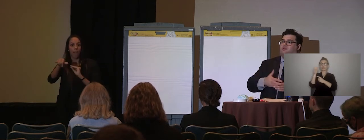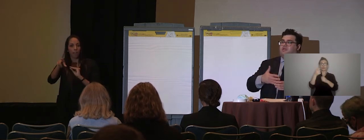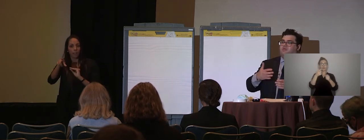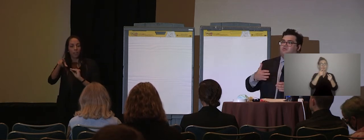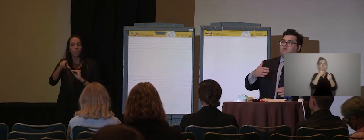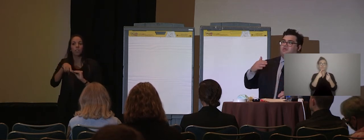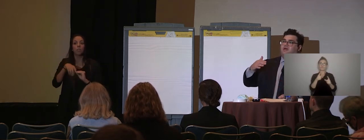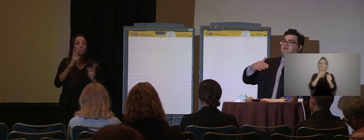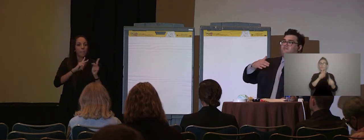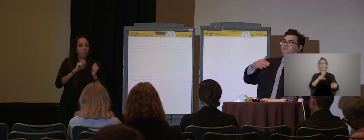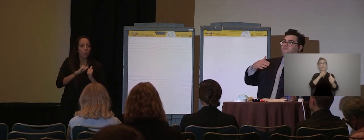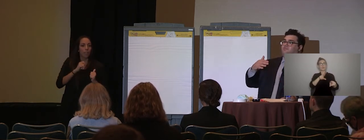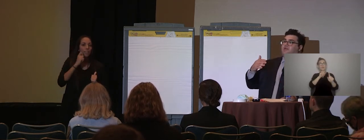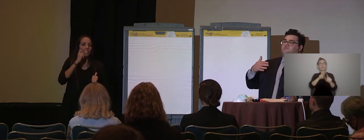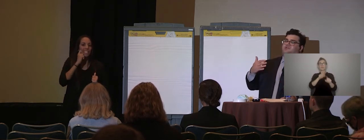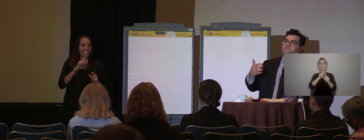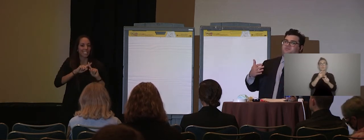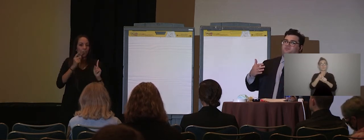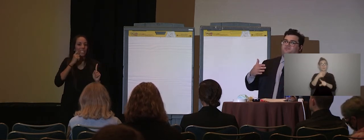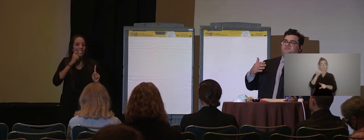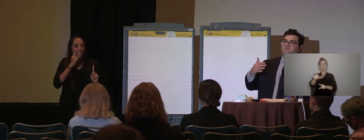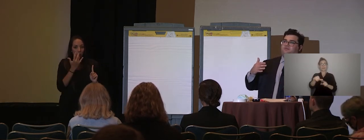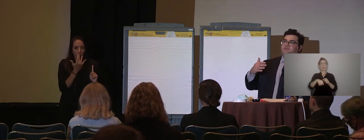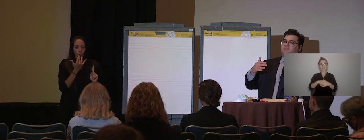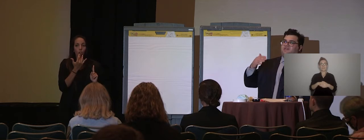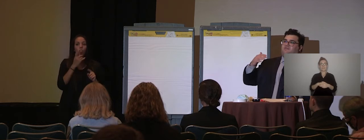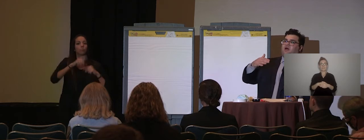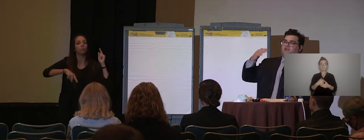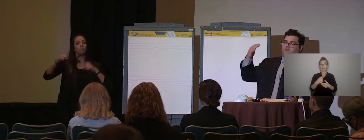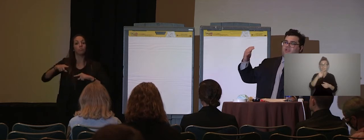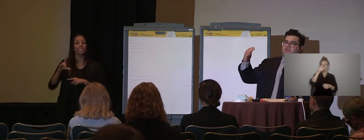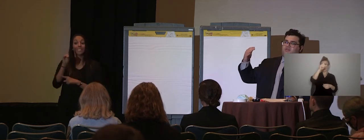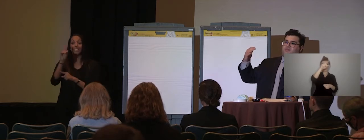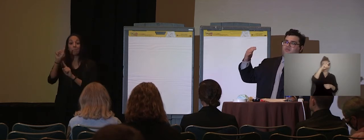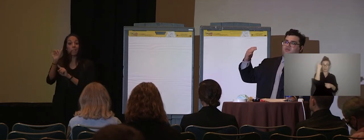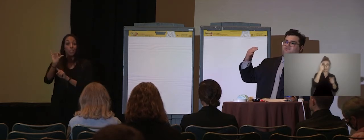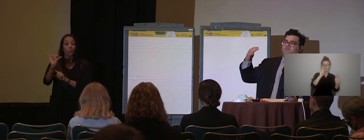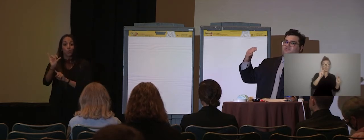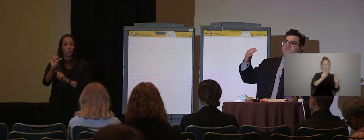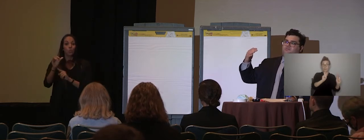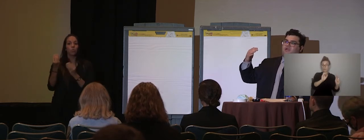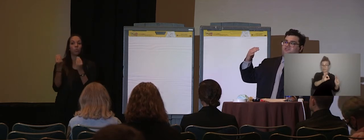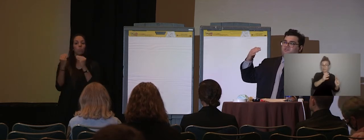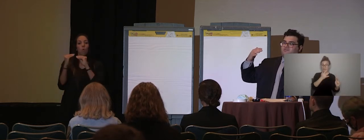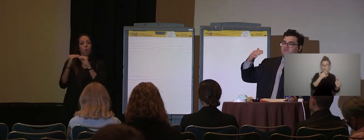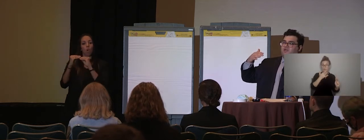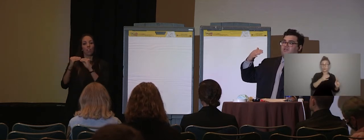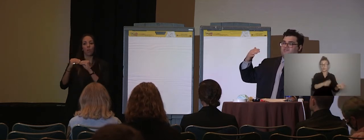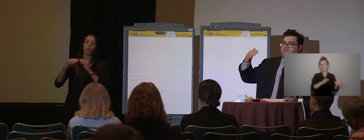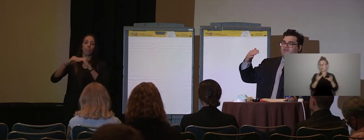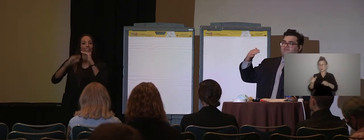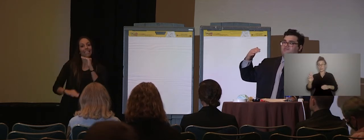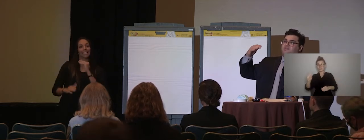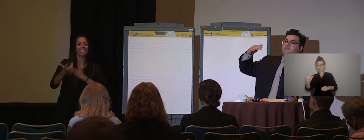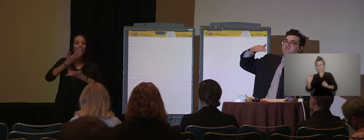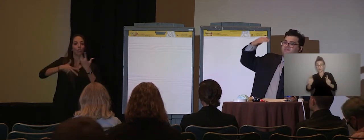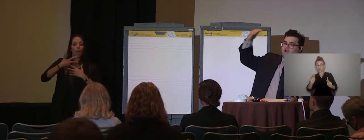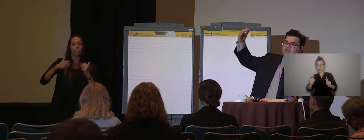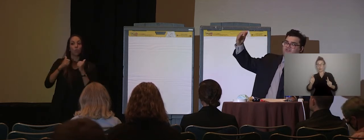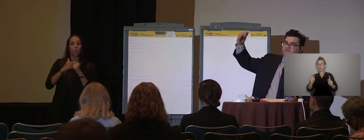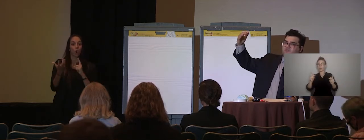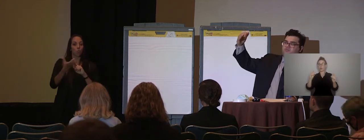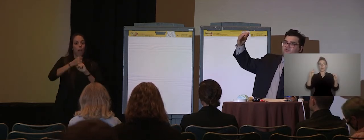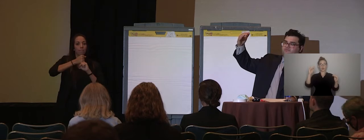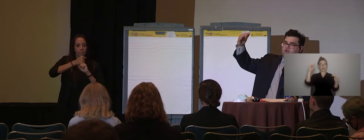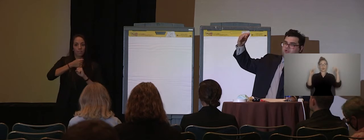color have, as much as people with disabilities have a higher rate of police interactions, arrests, deaths, it's even